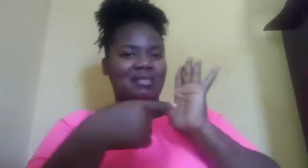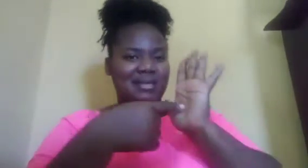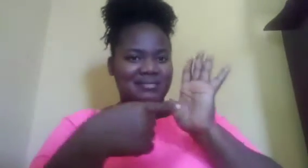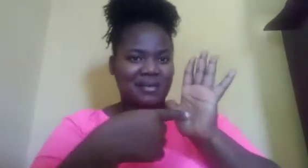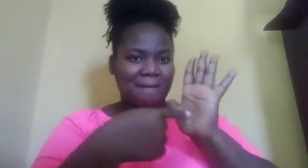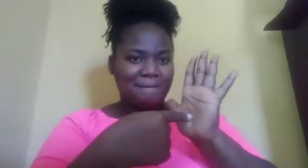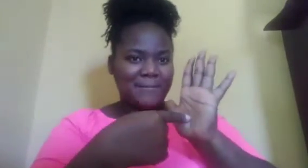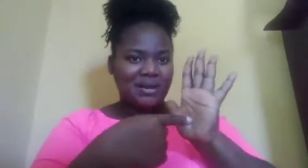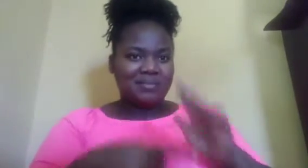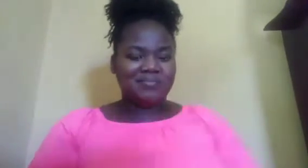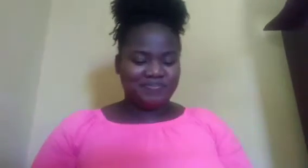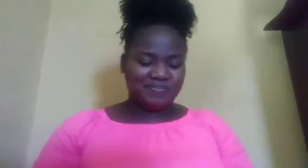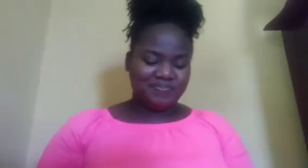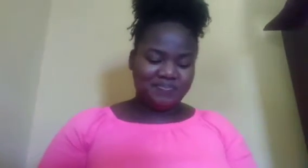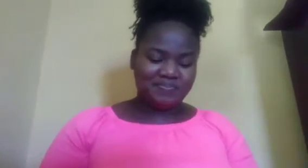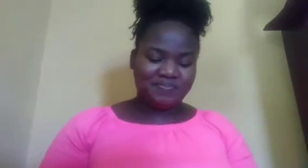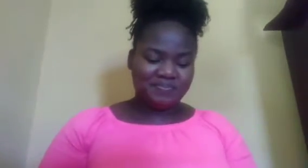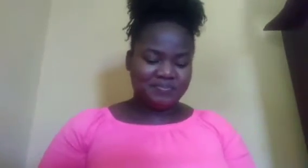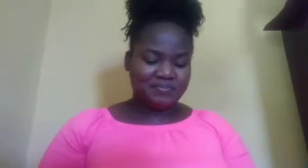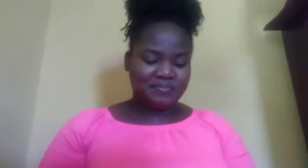Now let's do another example.